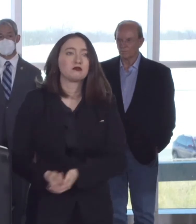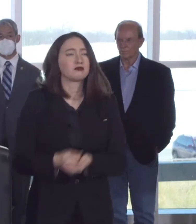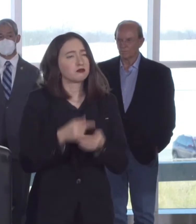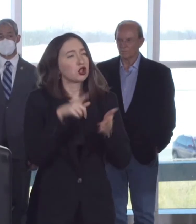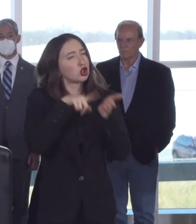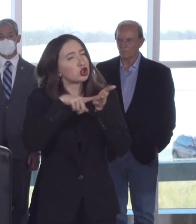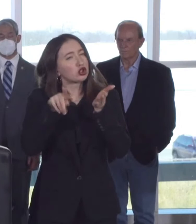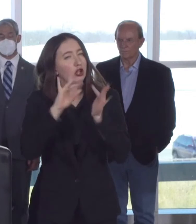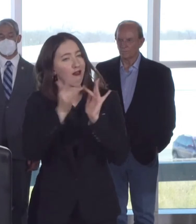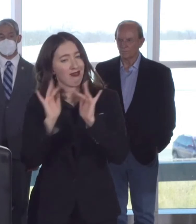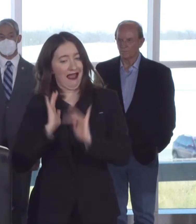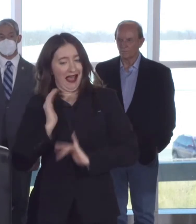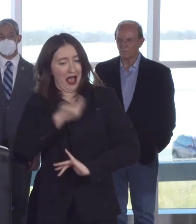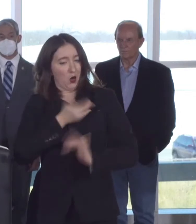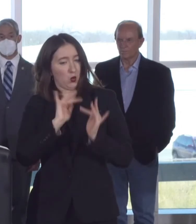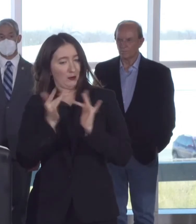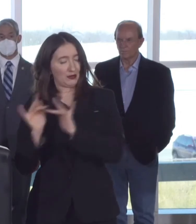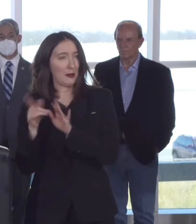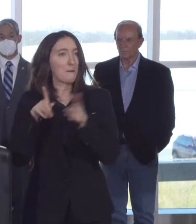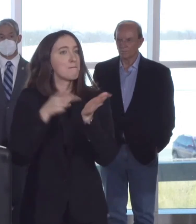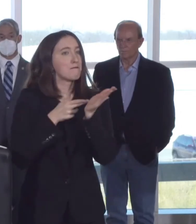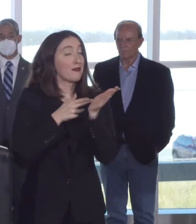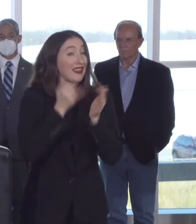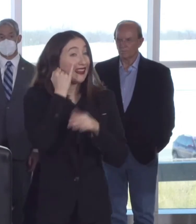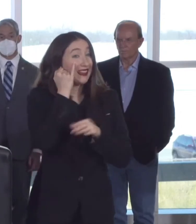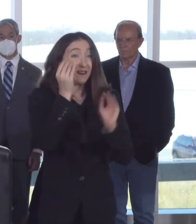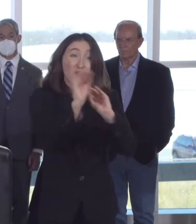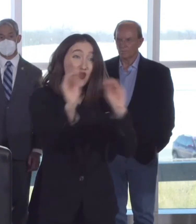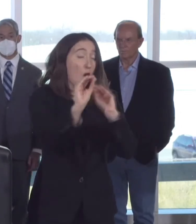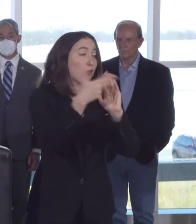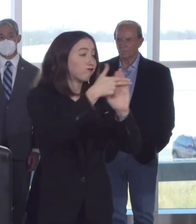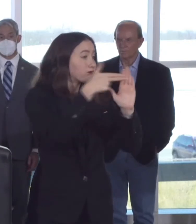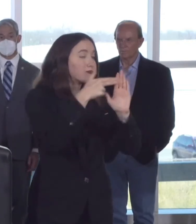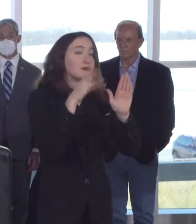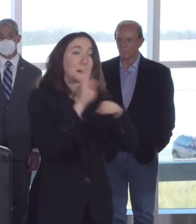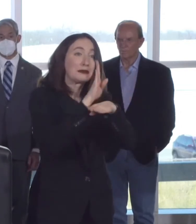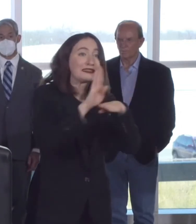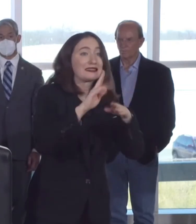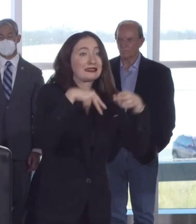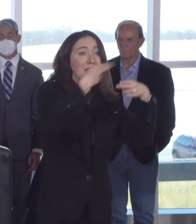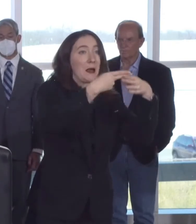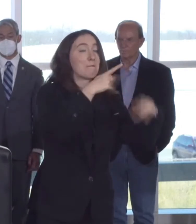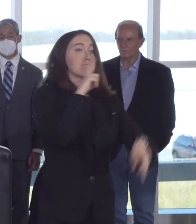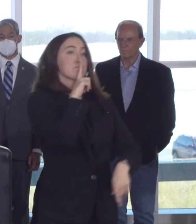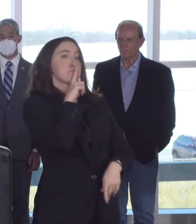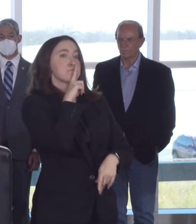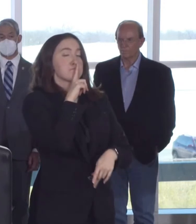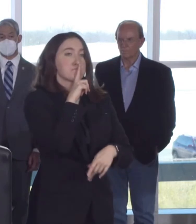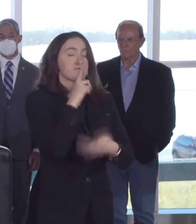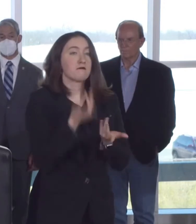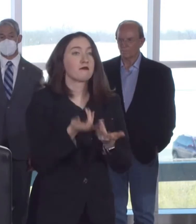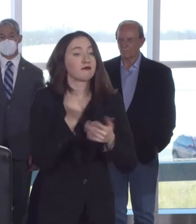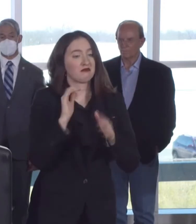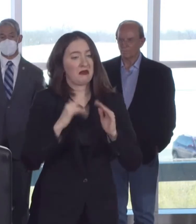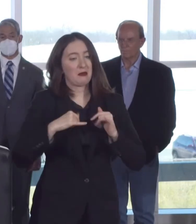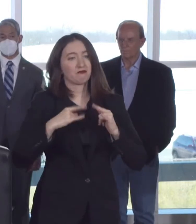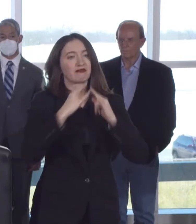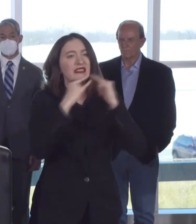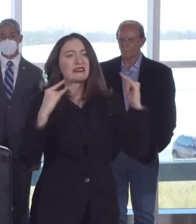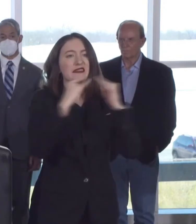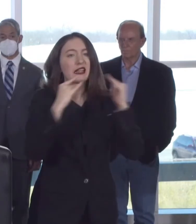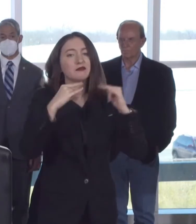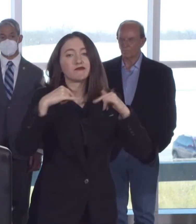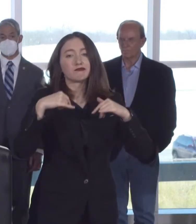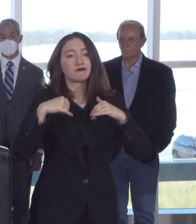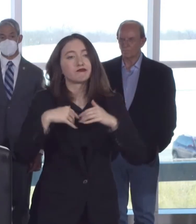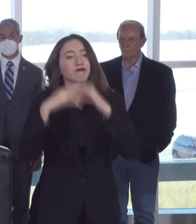site. 1, there's no logo or any organization's materials. 2, the pop-up tent is in the middle of the sidewalk or